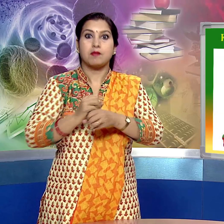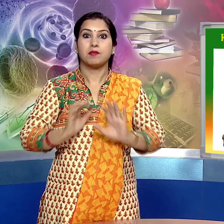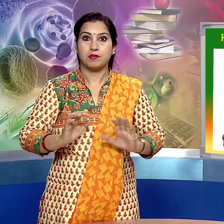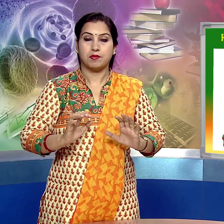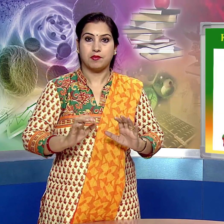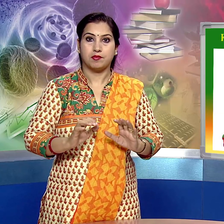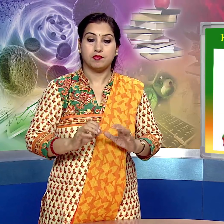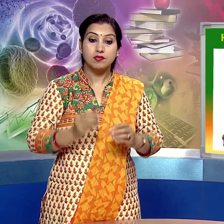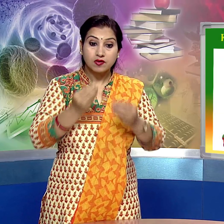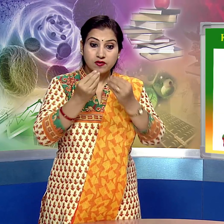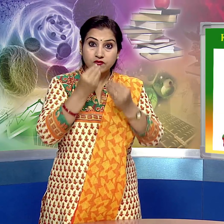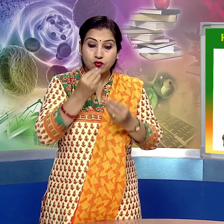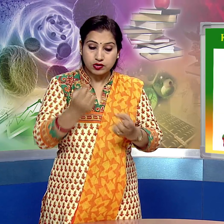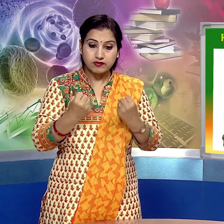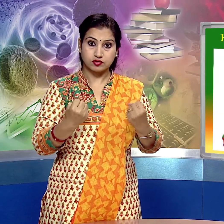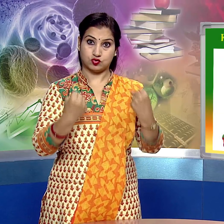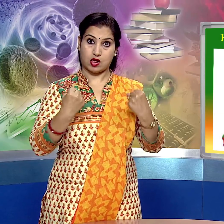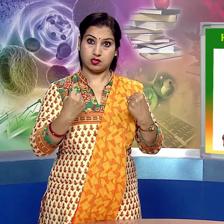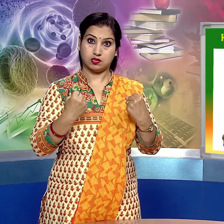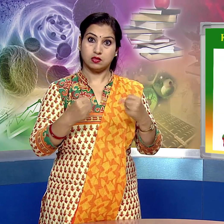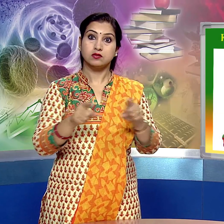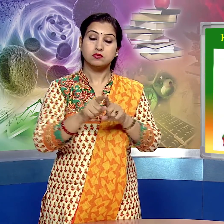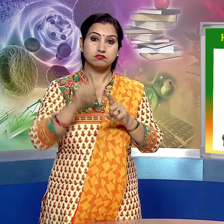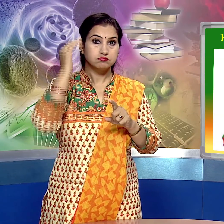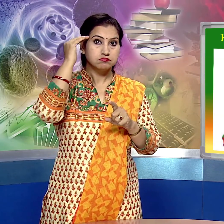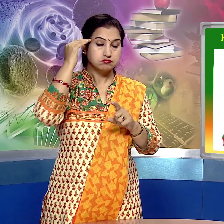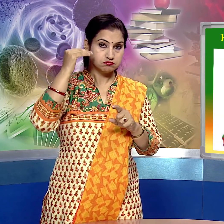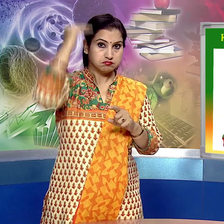Food provides strength and maturation of the body.